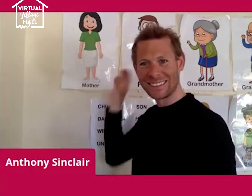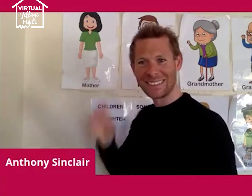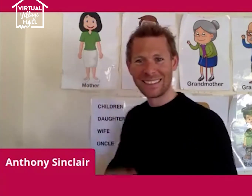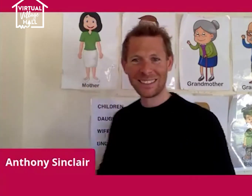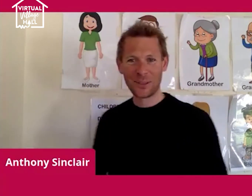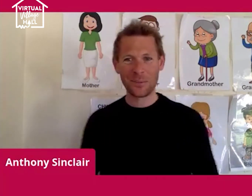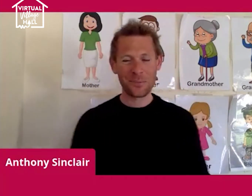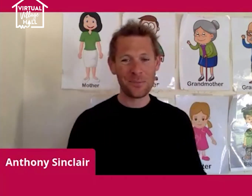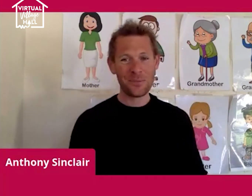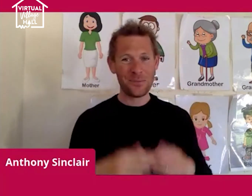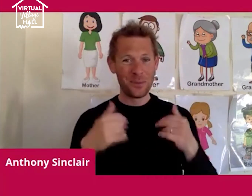pictures that I've got behind me.